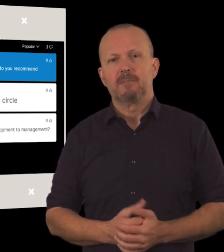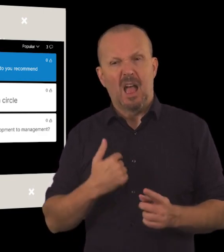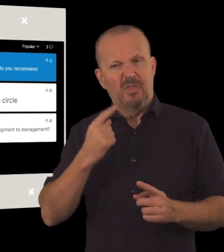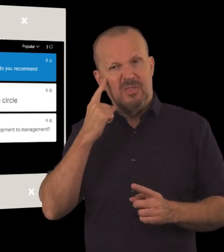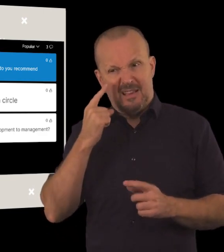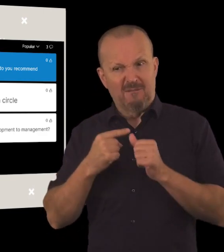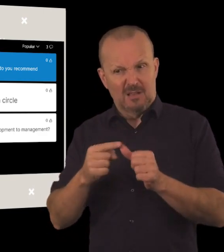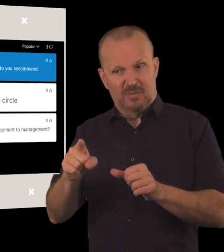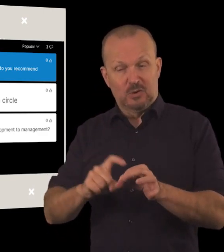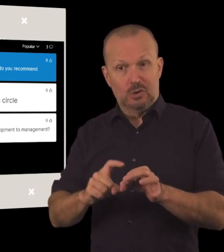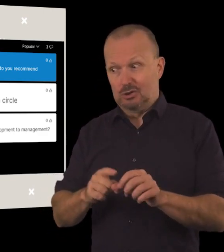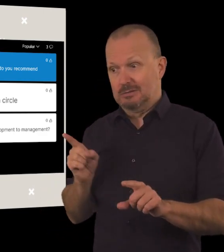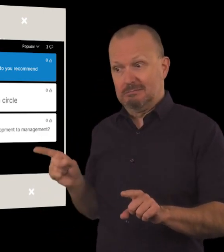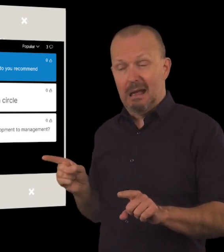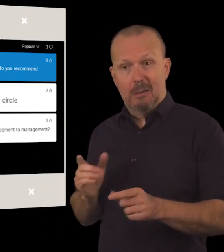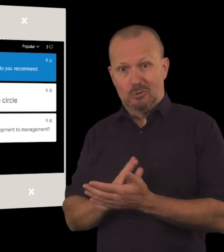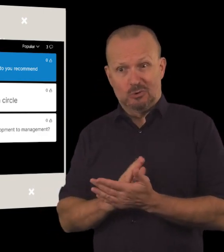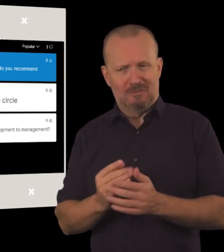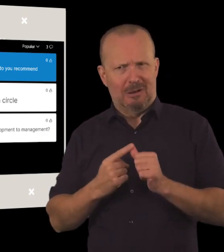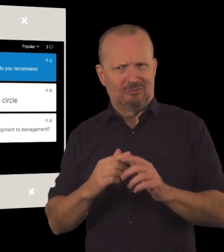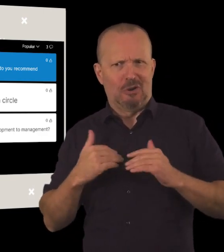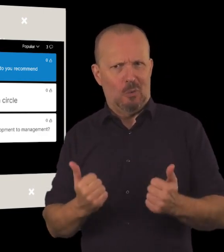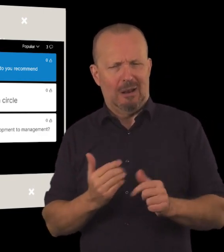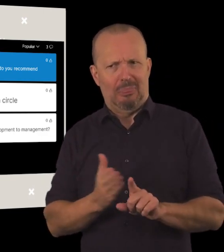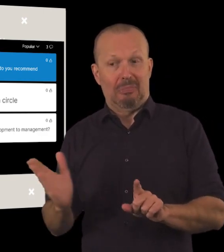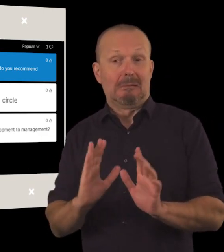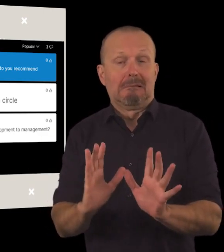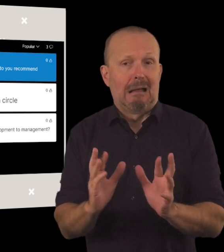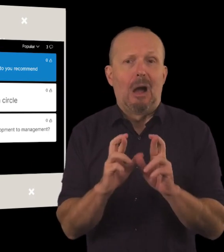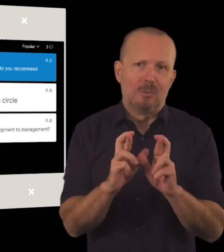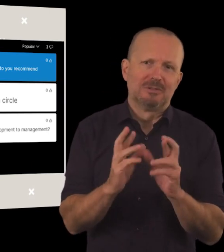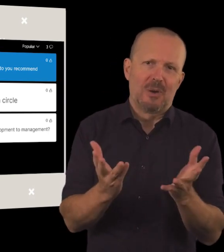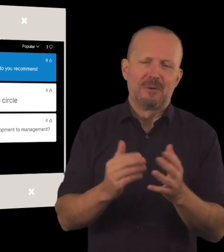so. What's the next question? Oh, I like this